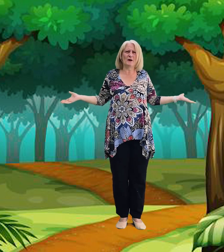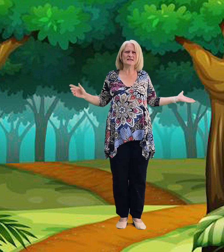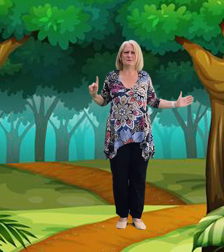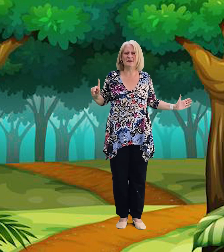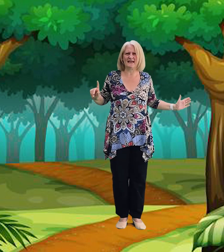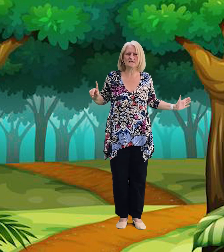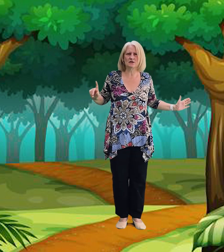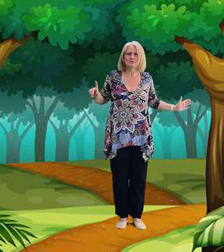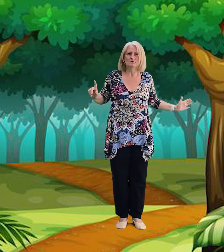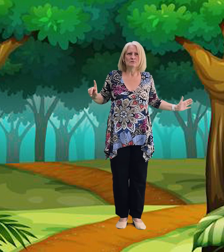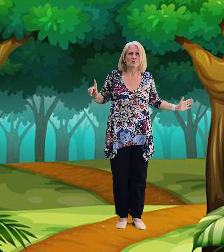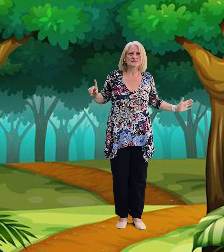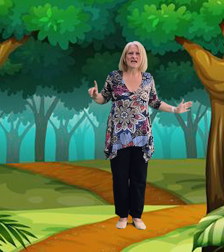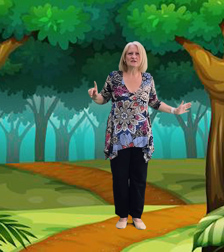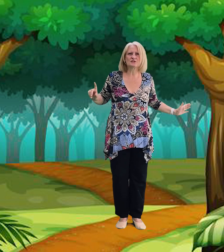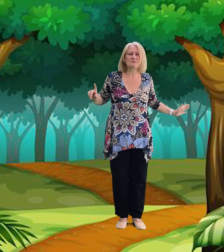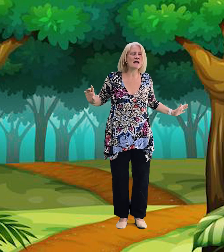But wait a minute. What's that you smell?